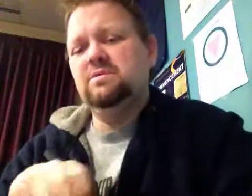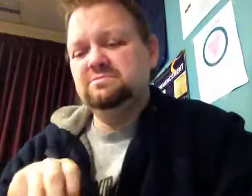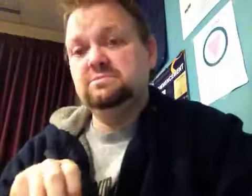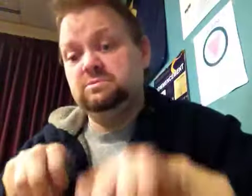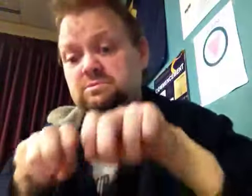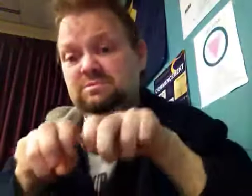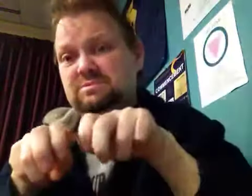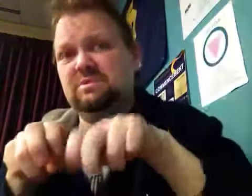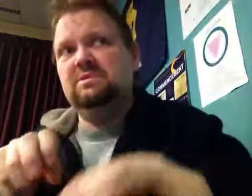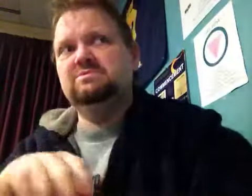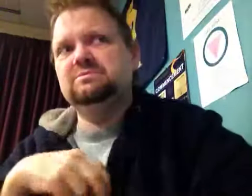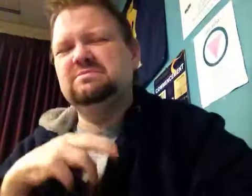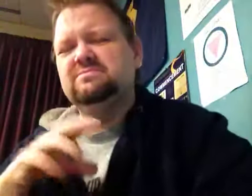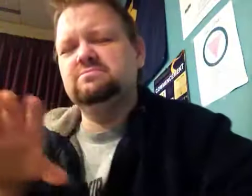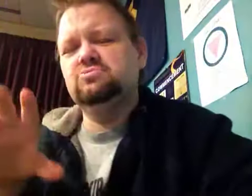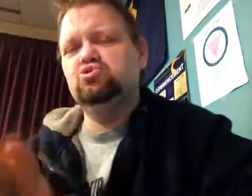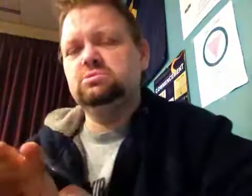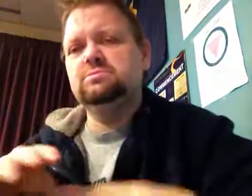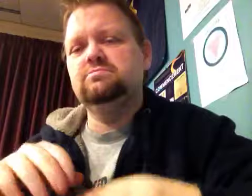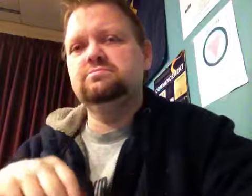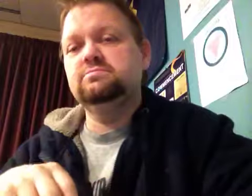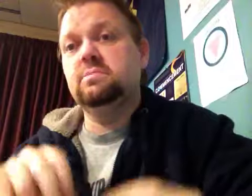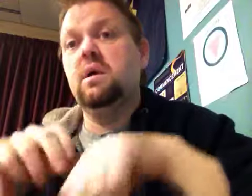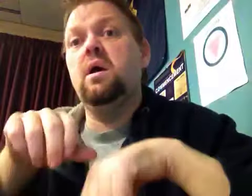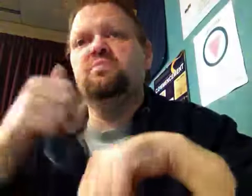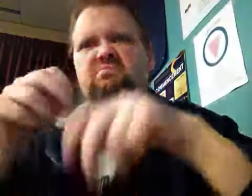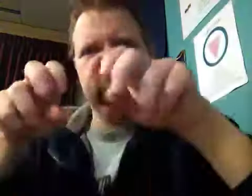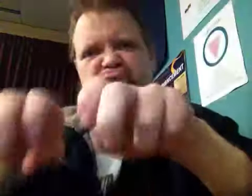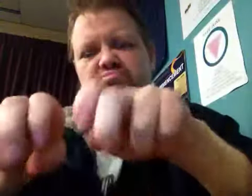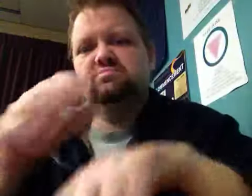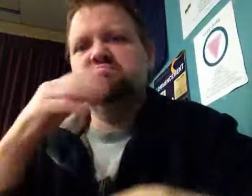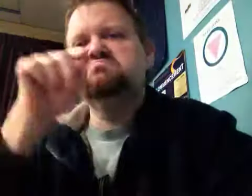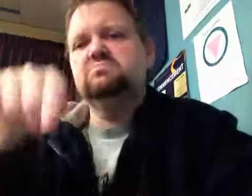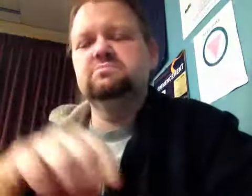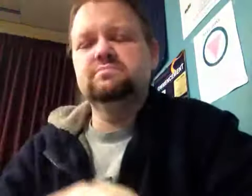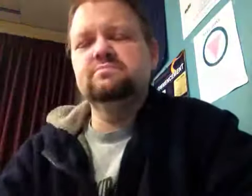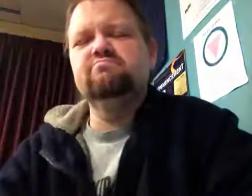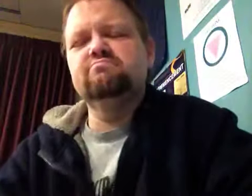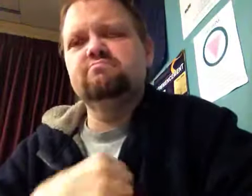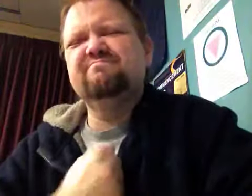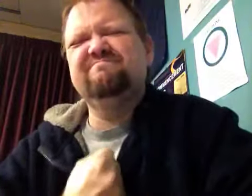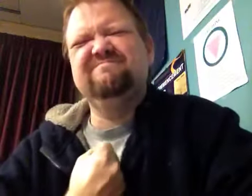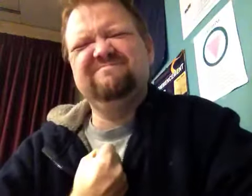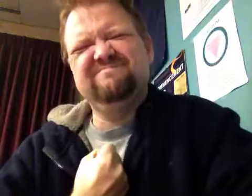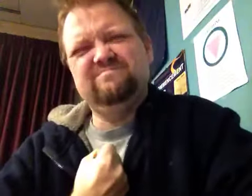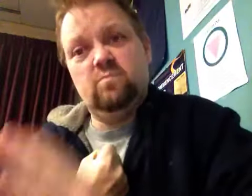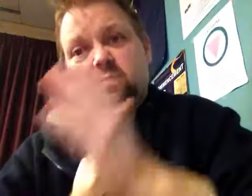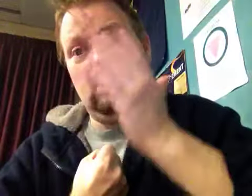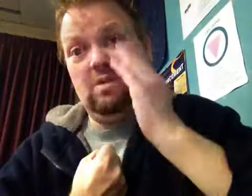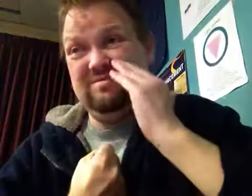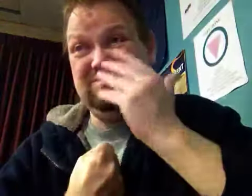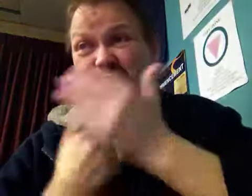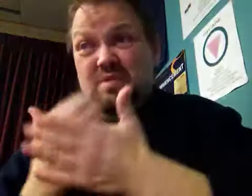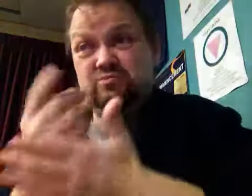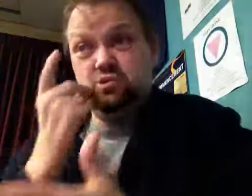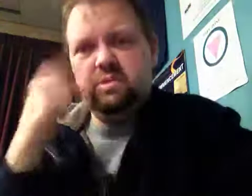this afternoon, the National Commander of the American Legion called for the resignation of Eric Shinseki, the Secretary of the Department of Veterans Affairs.